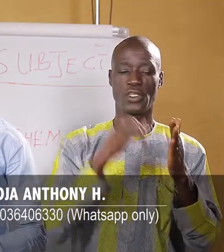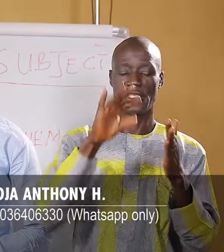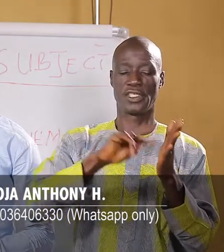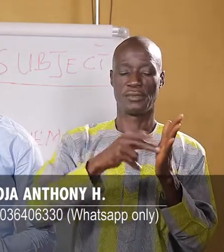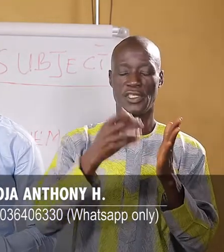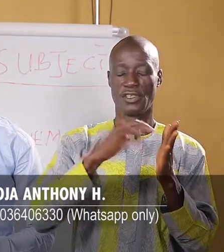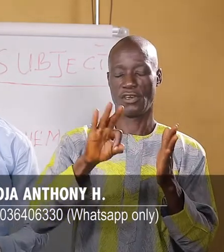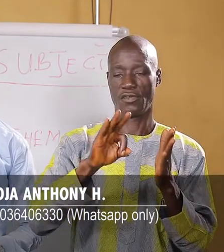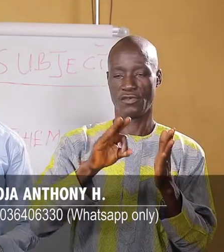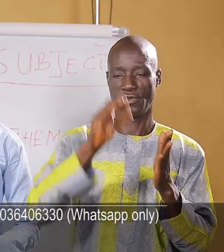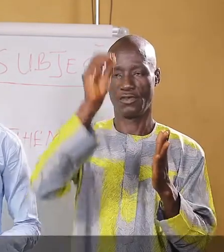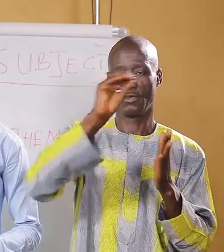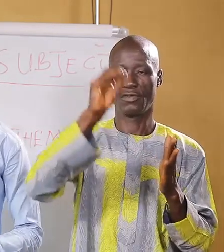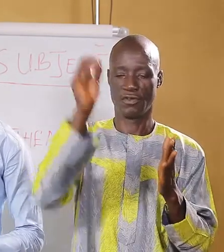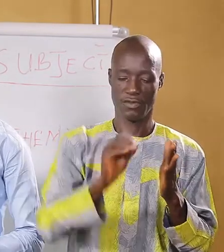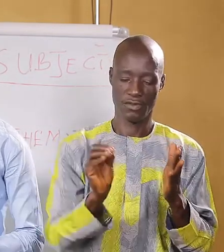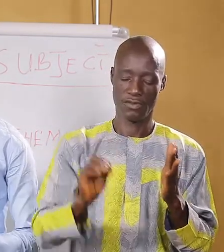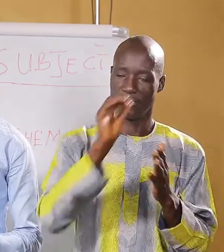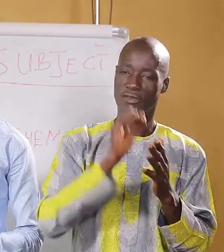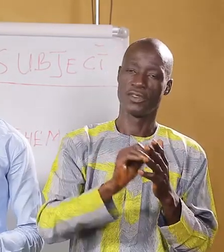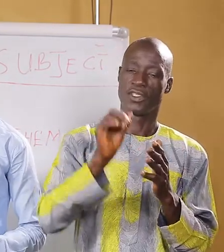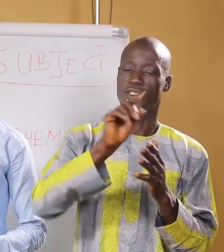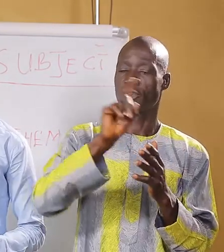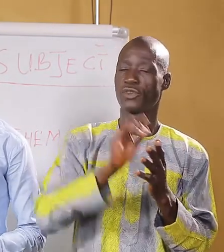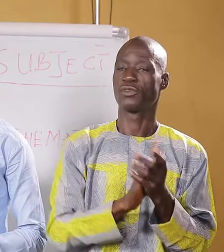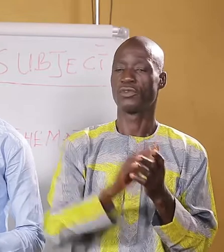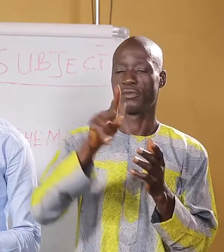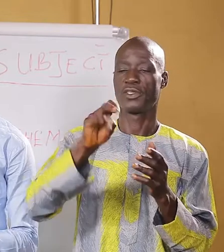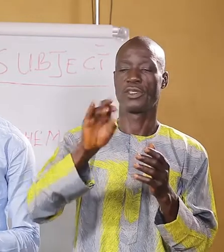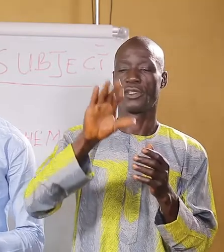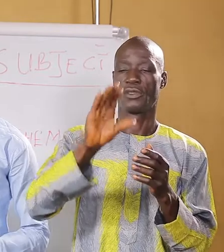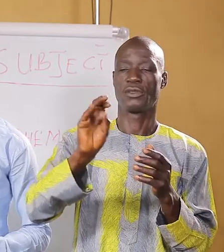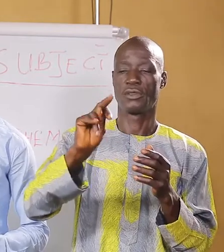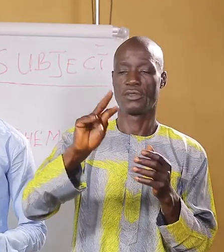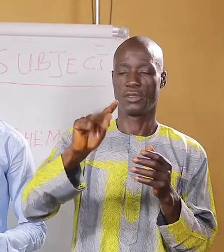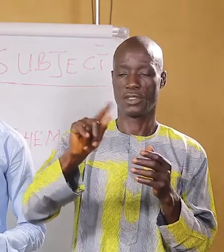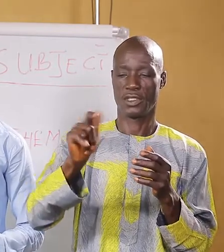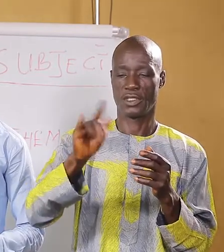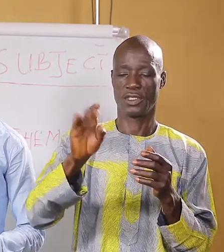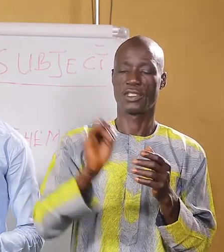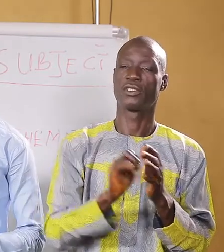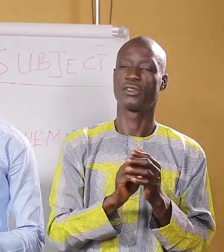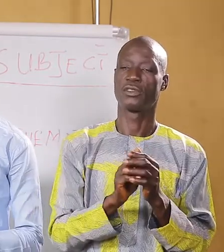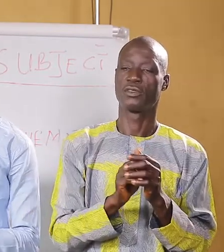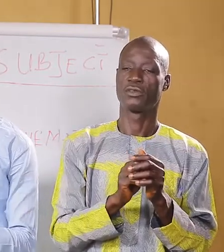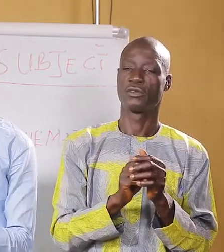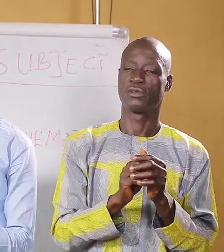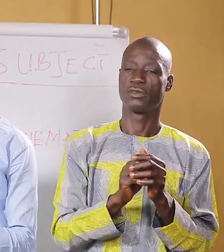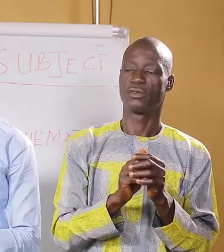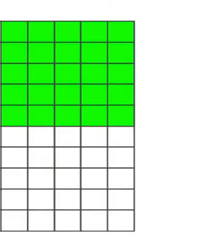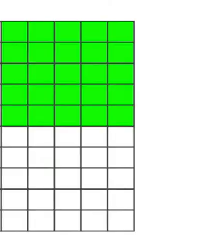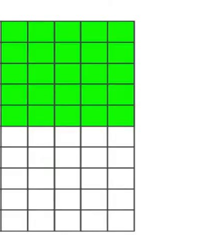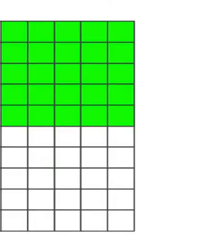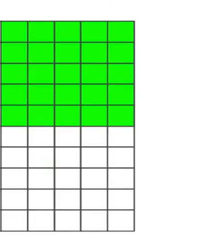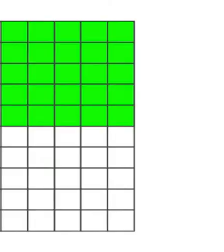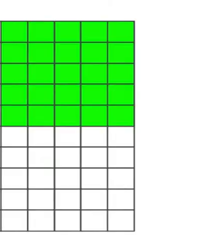of percentage? Now, before we go to look at the meaning of percentage, I have a